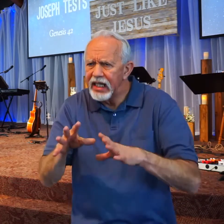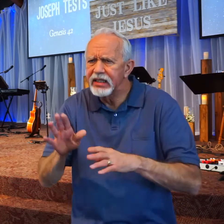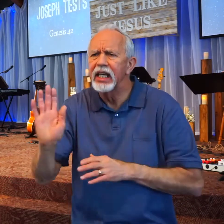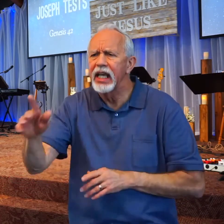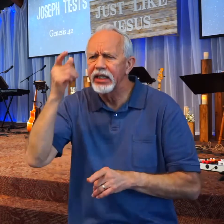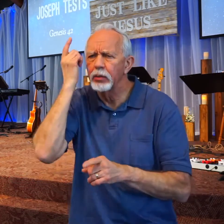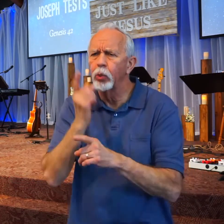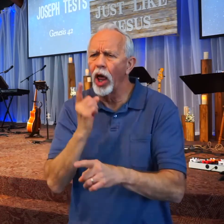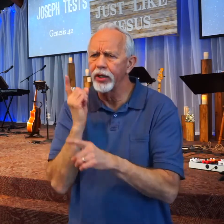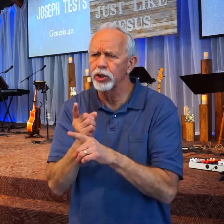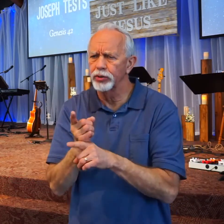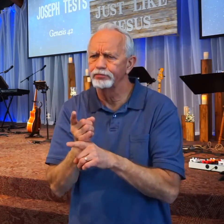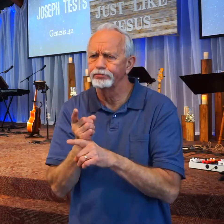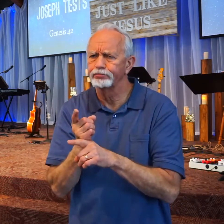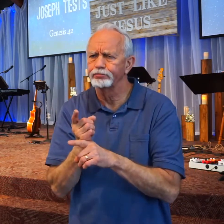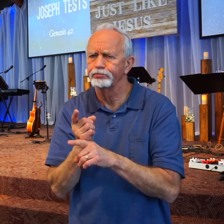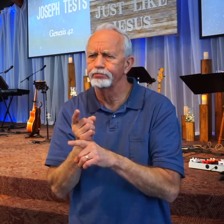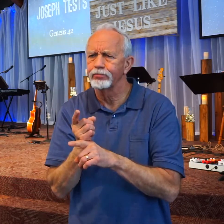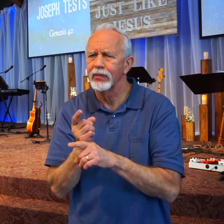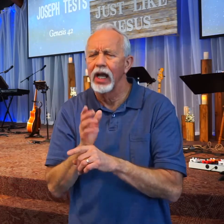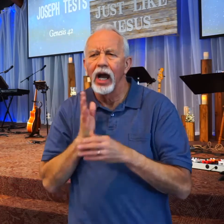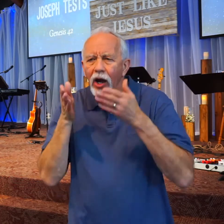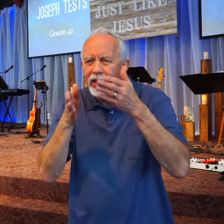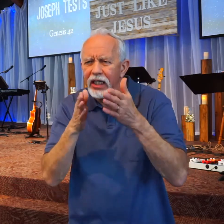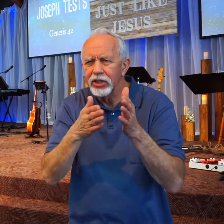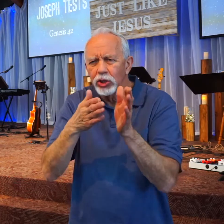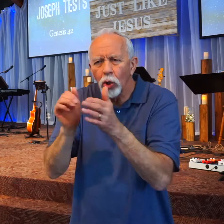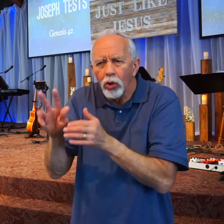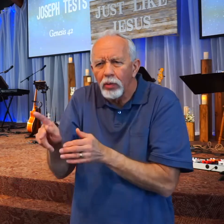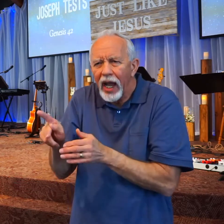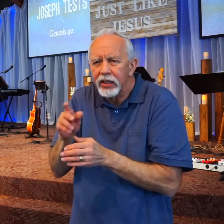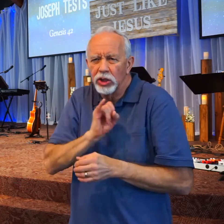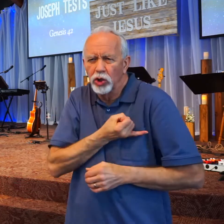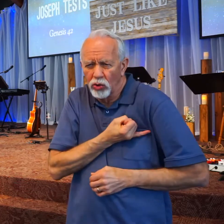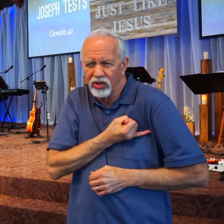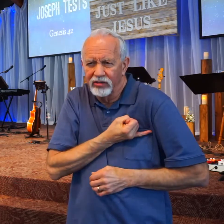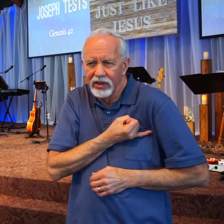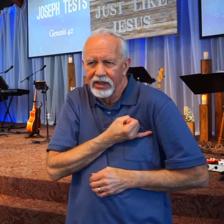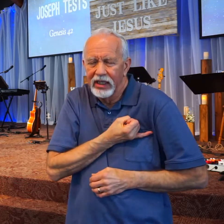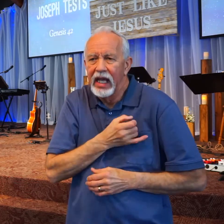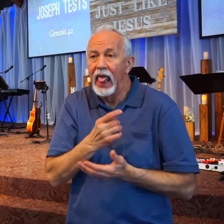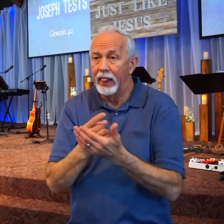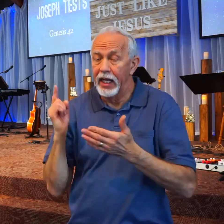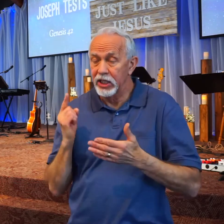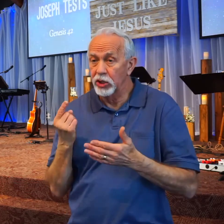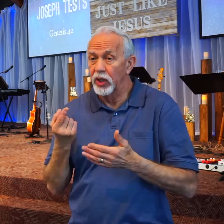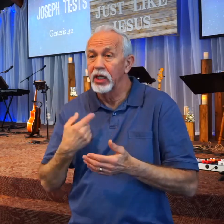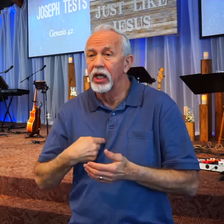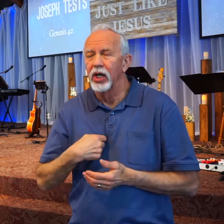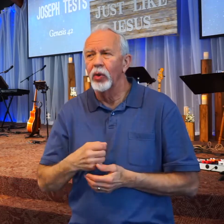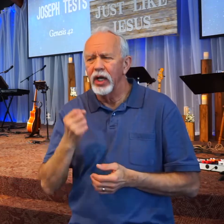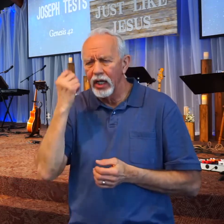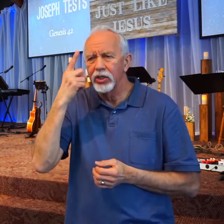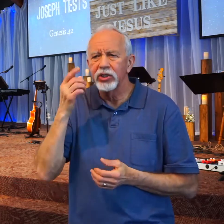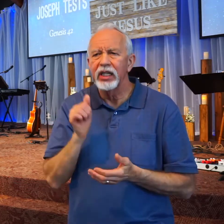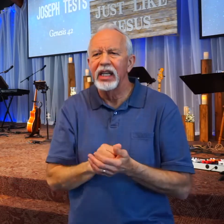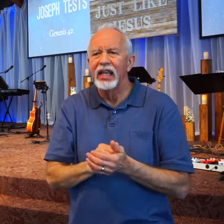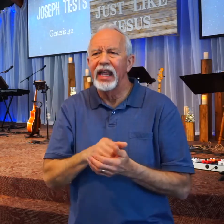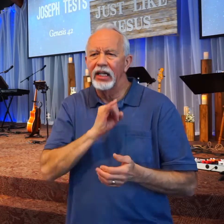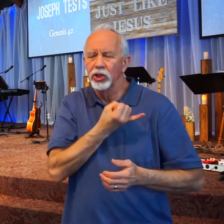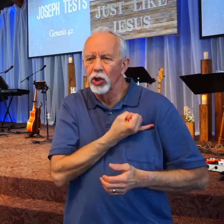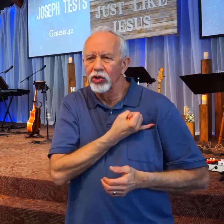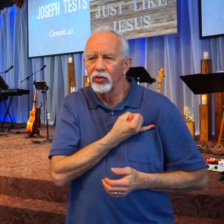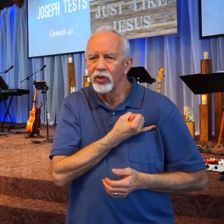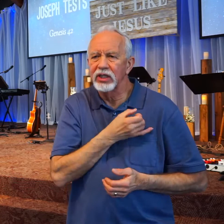his brothers. And so our attention turns back to Joseph. Last week, we came to understand that Joseph